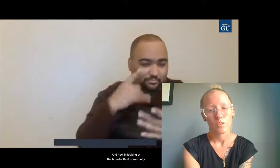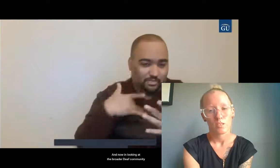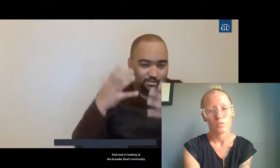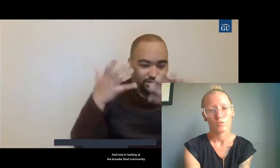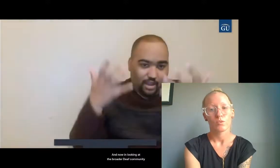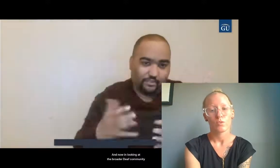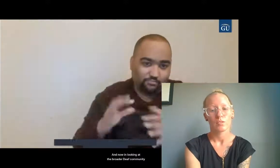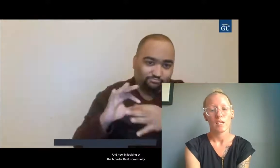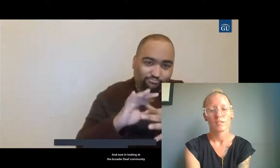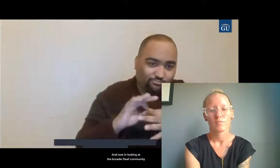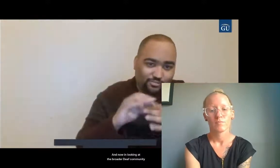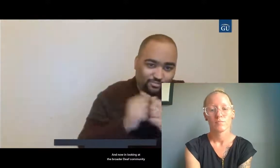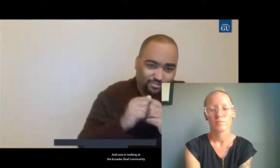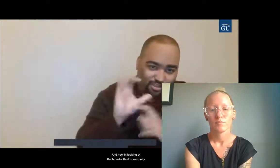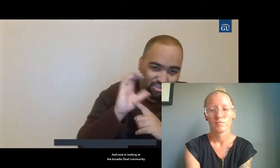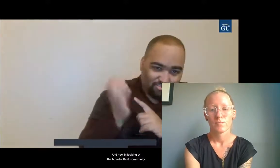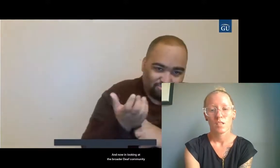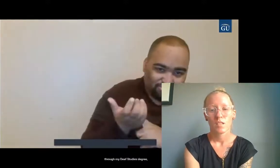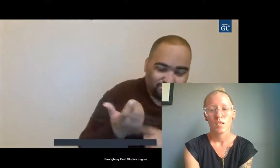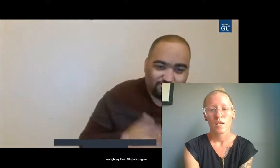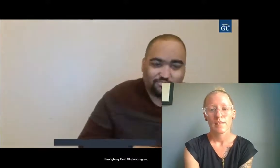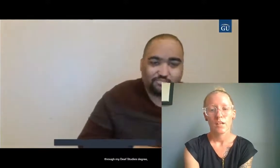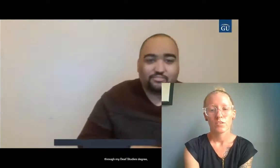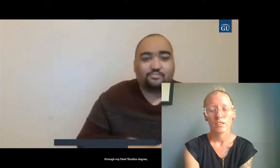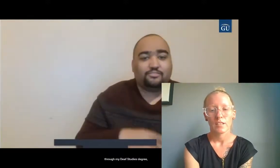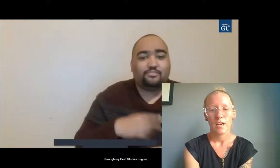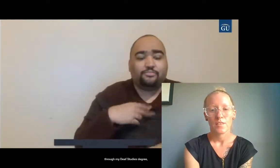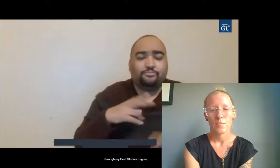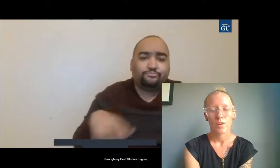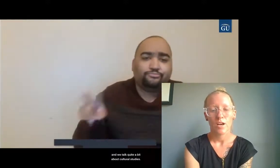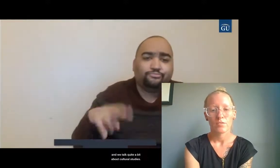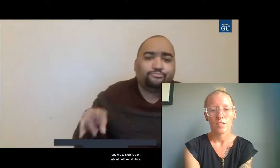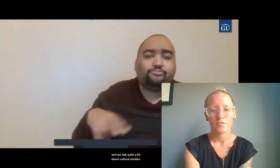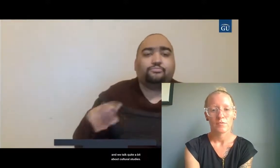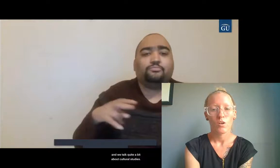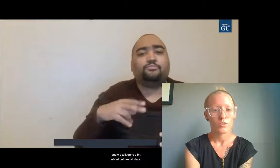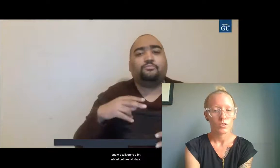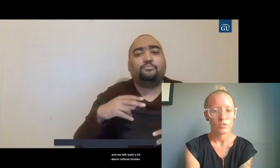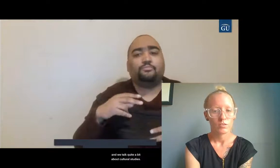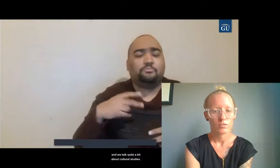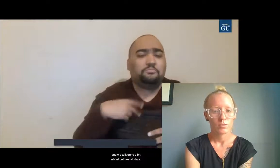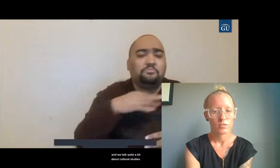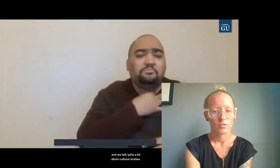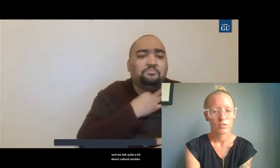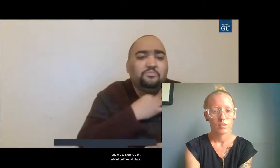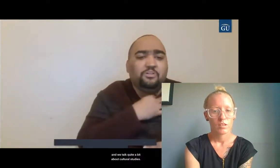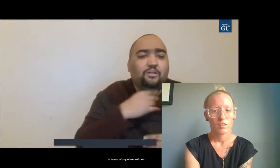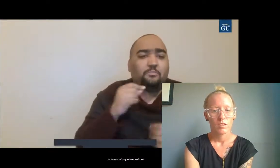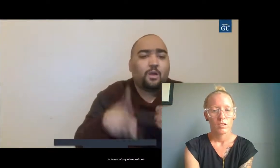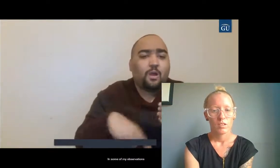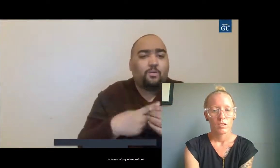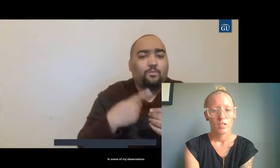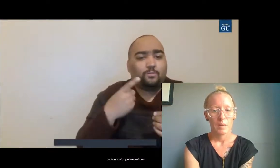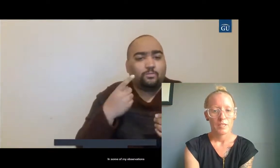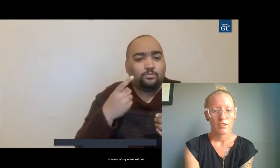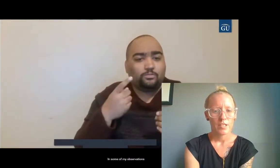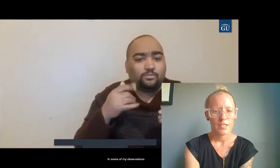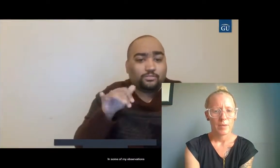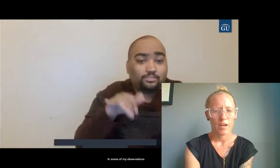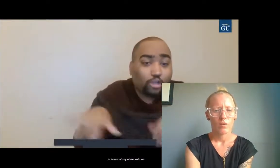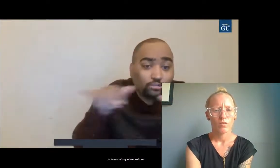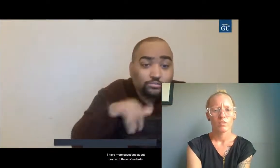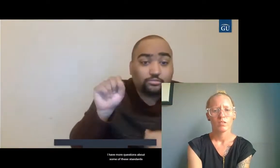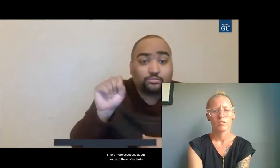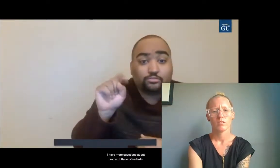my students to use sign. Now looking at the broader deaf culture, I'm